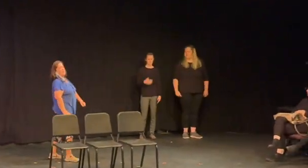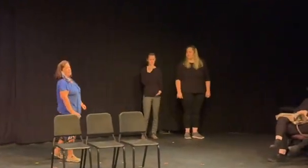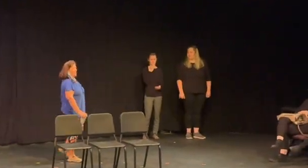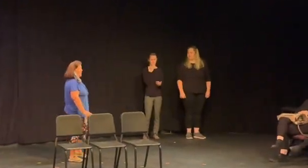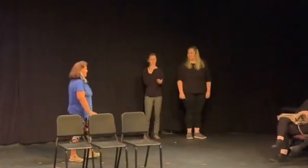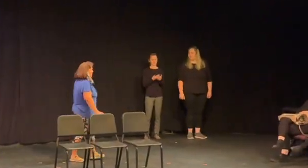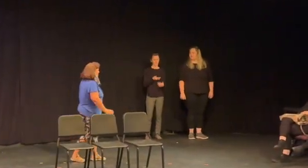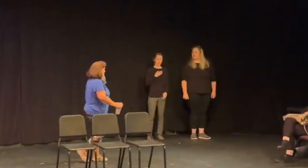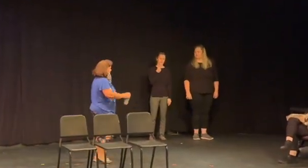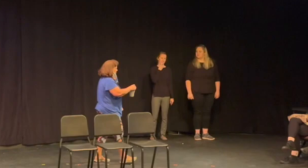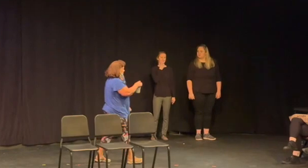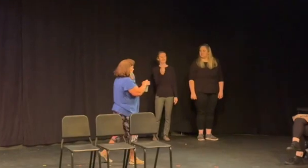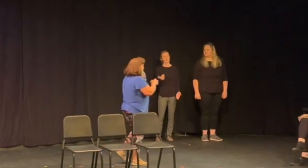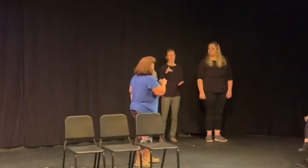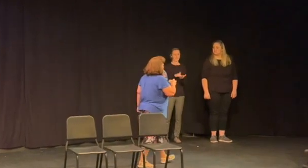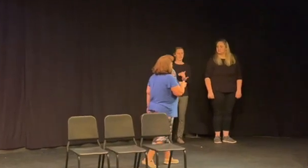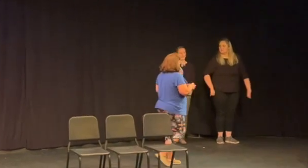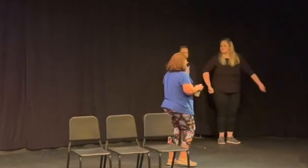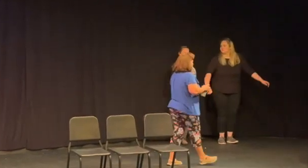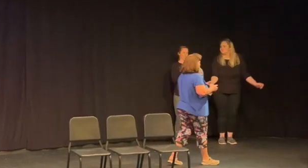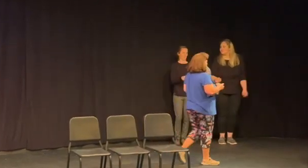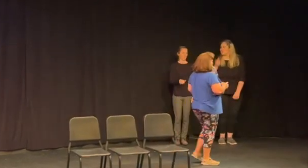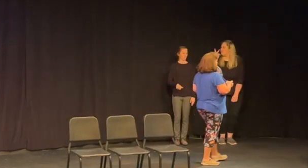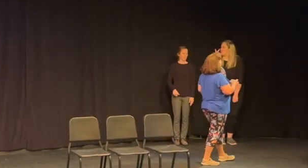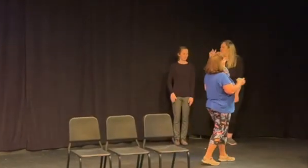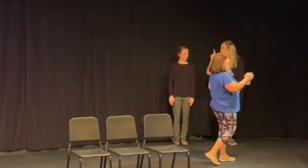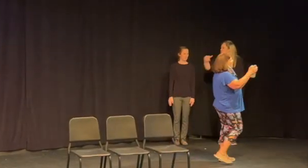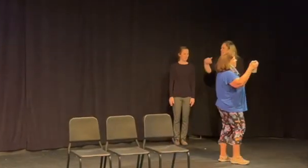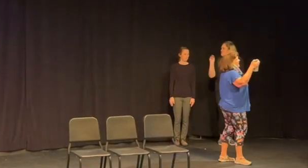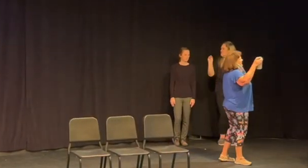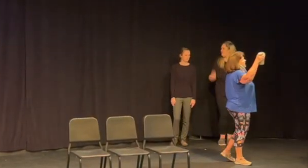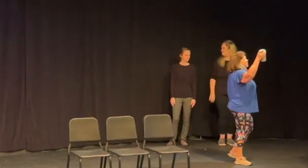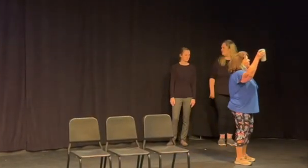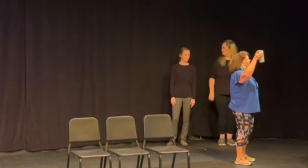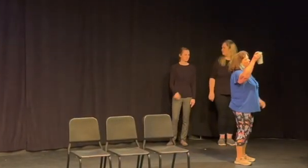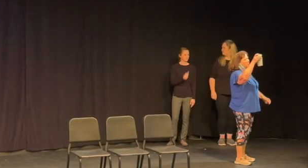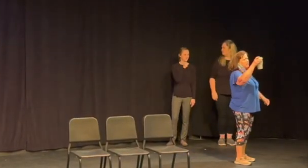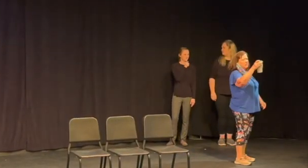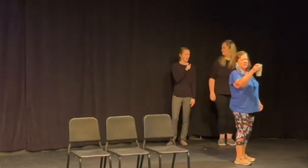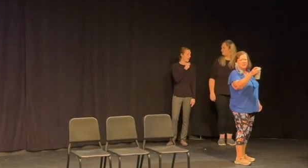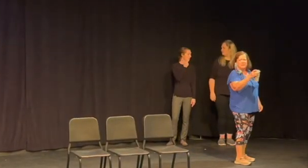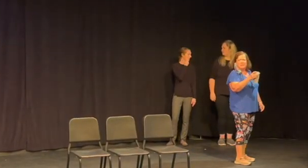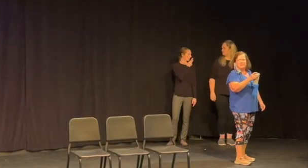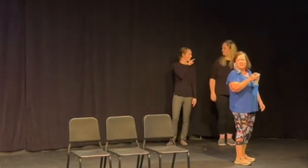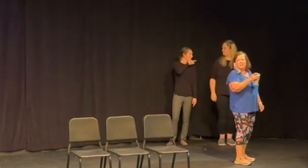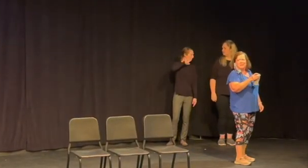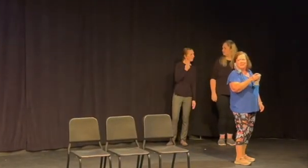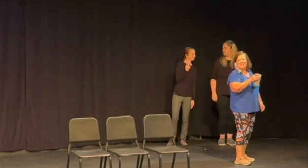repeat myself. See you later, Maxine. Yeah, not if I see you first.